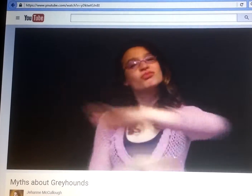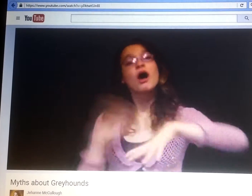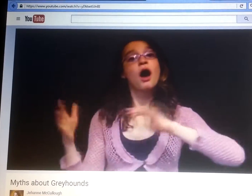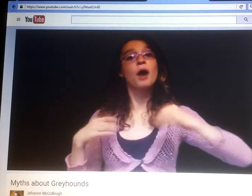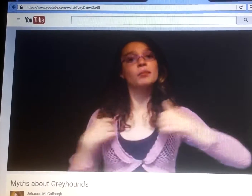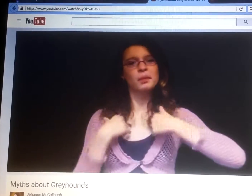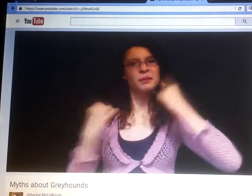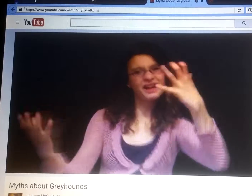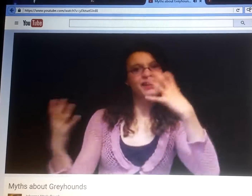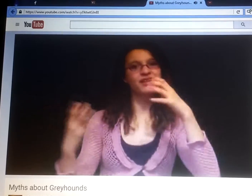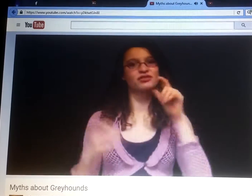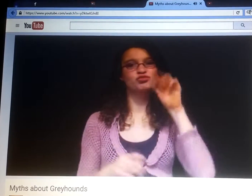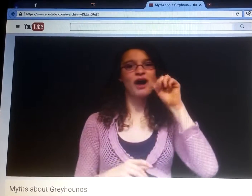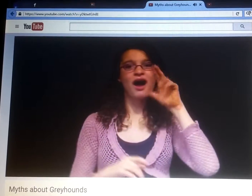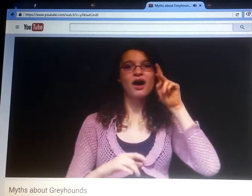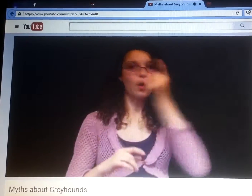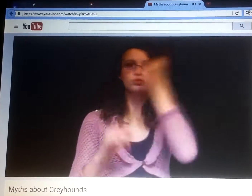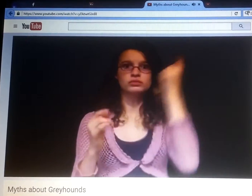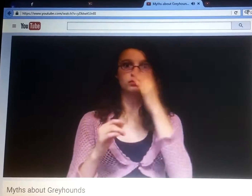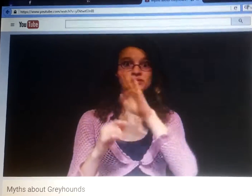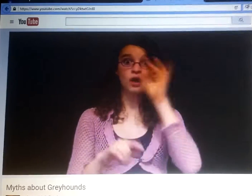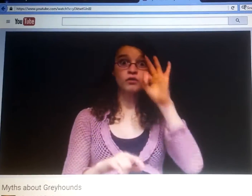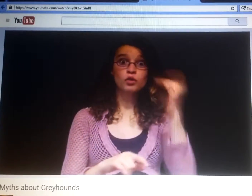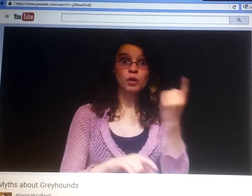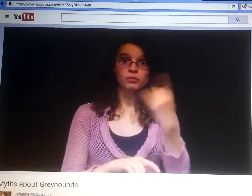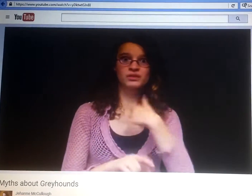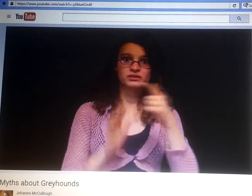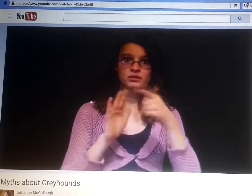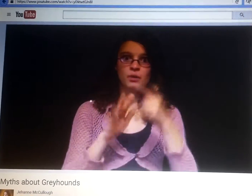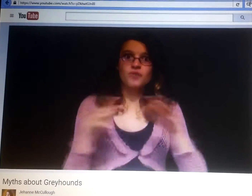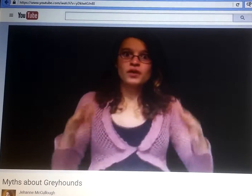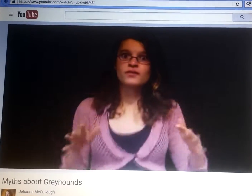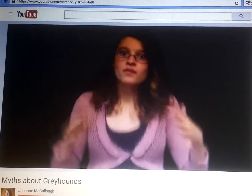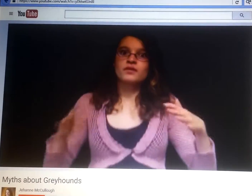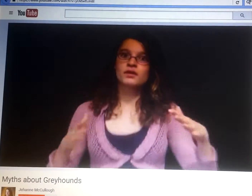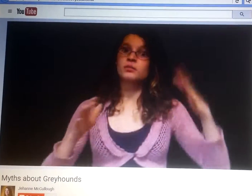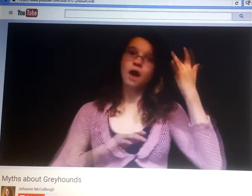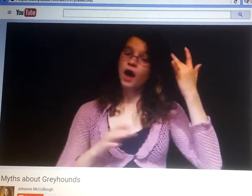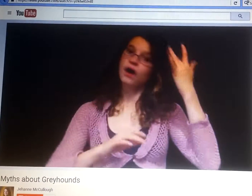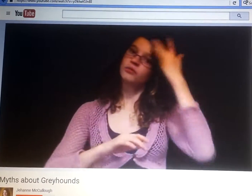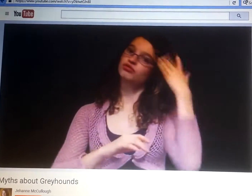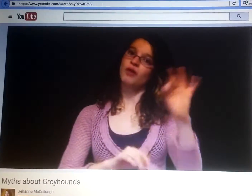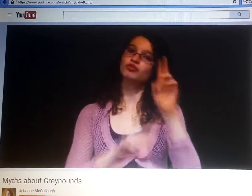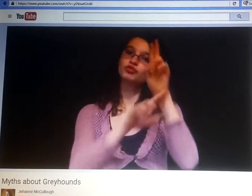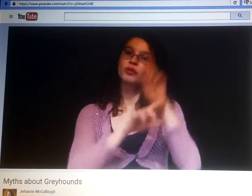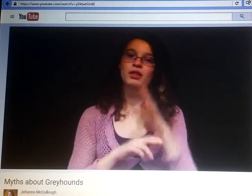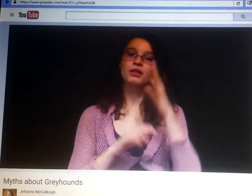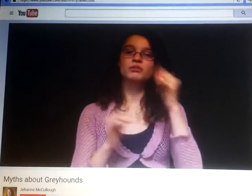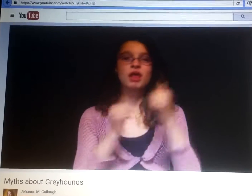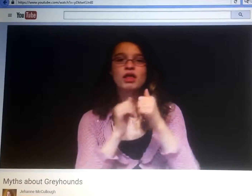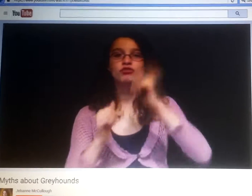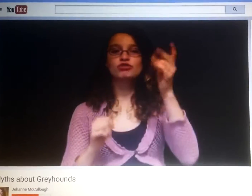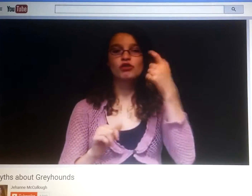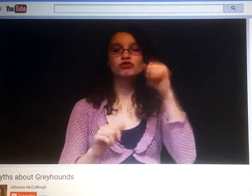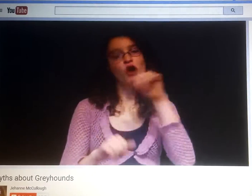they got along well. And even there were a lot of other animals around, and so sometimes if they were alone, they got a little nervous themselves. And